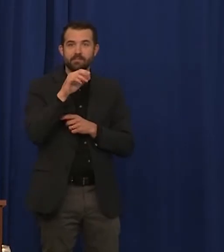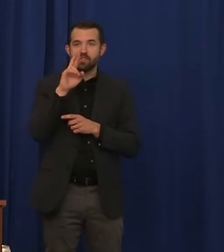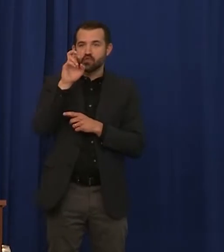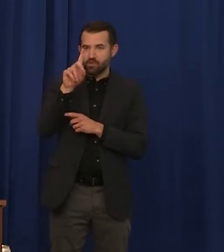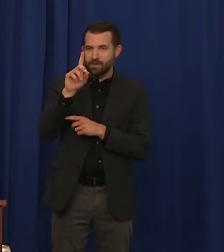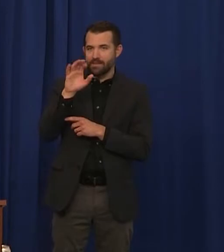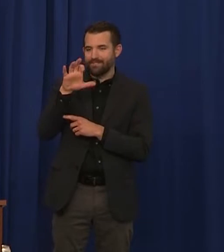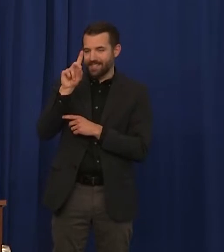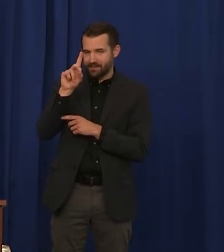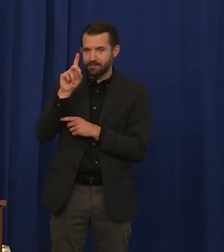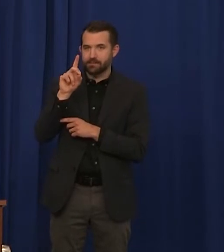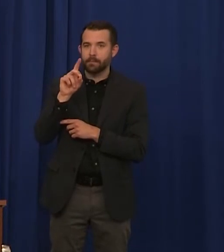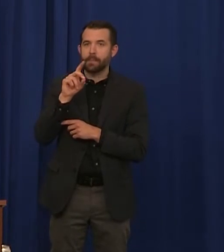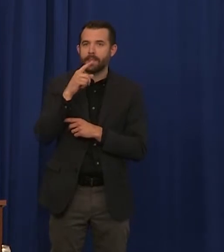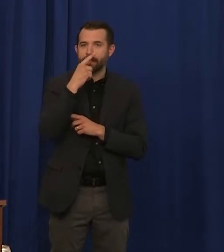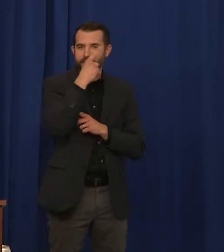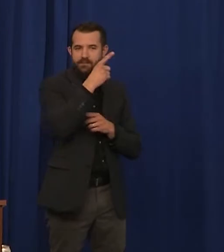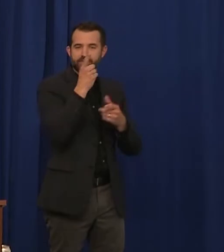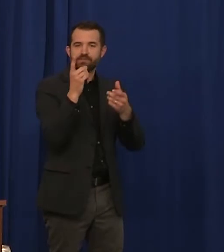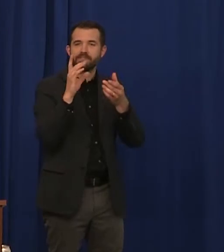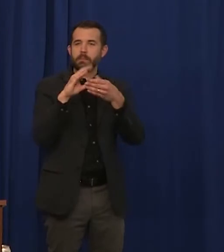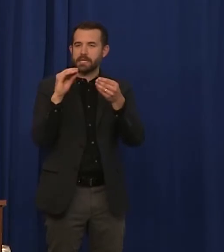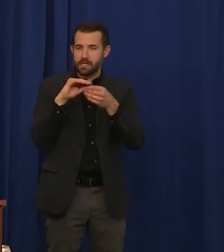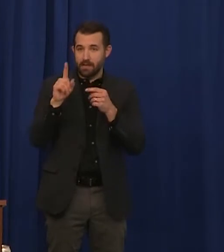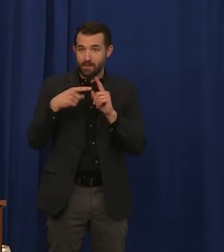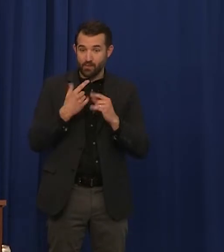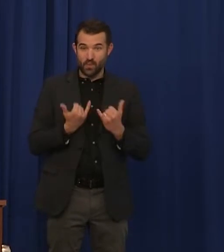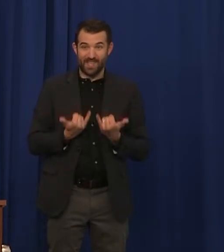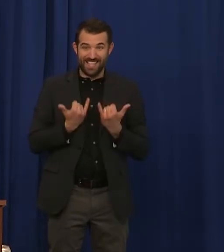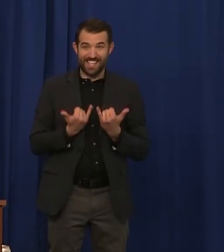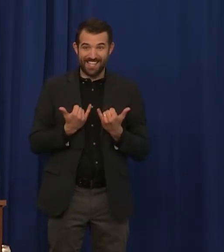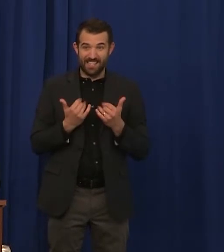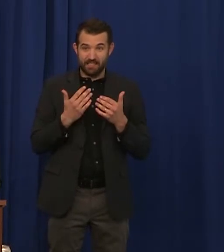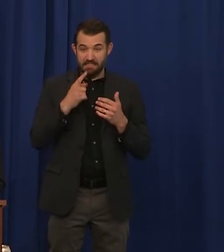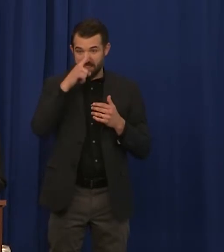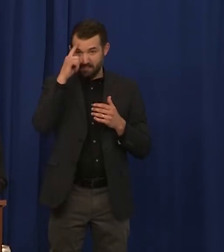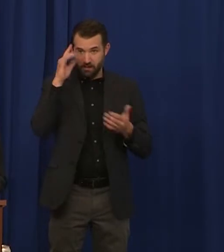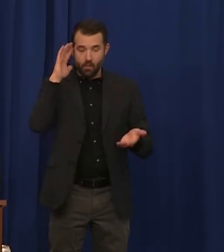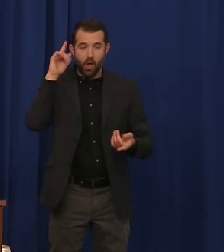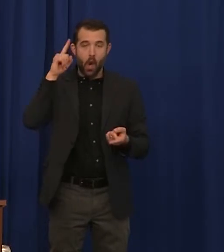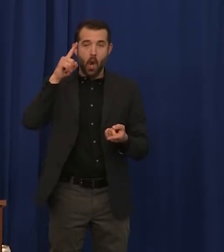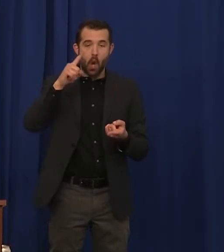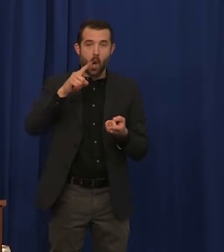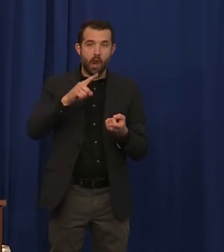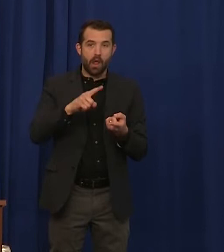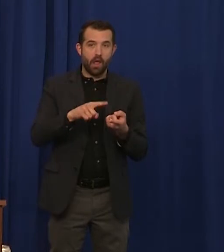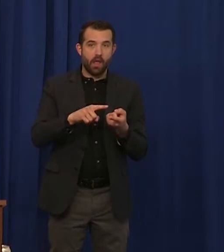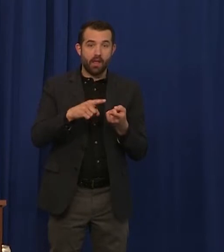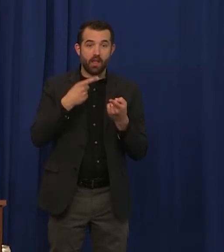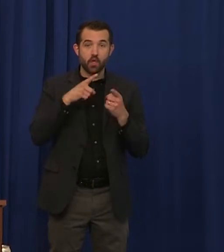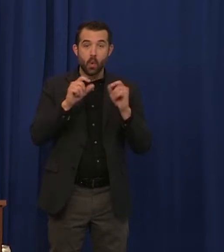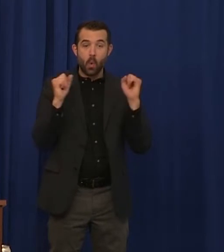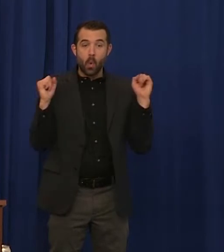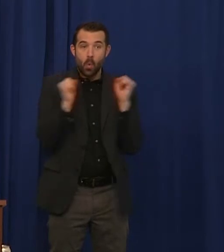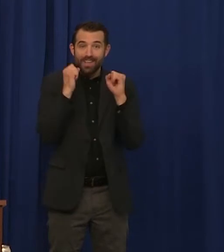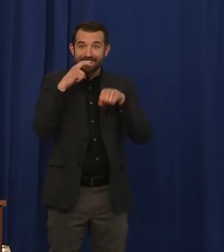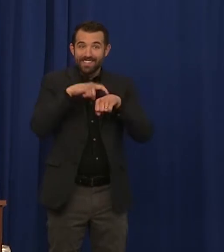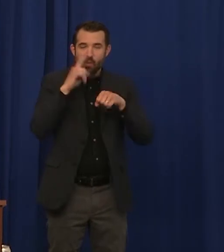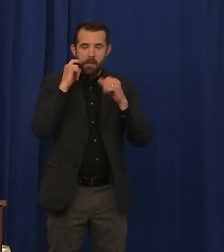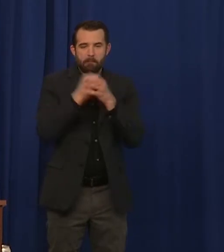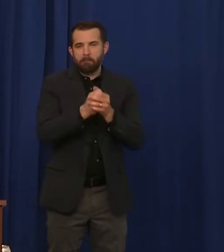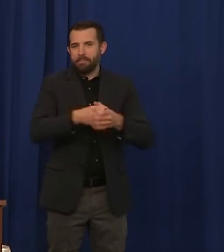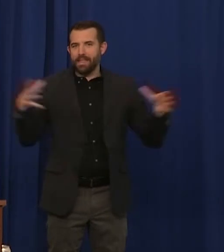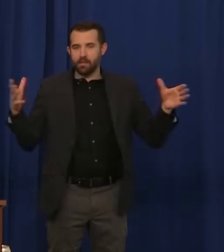the winter, and the testing, the intersection with that and testing. So Joe, let me say two things. The first is there is